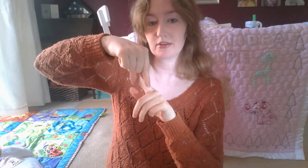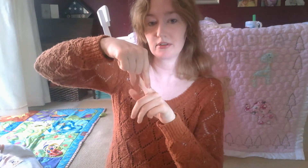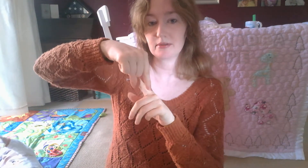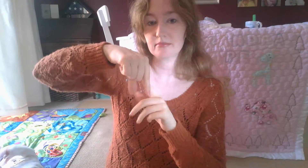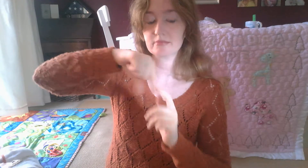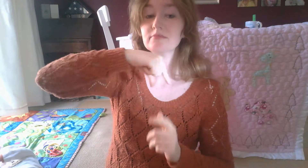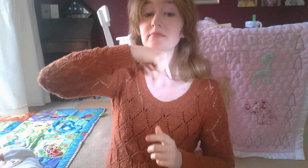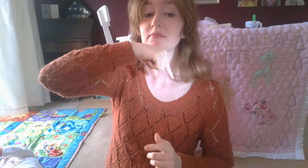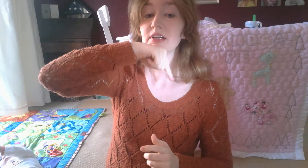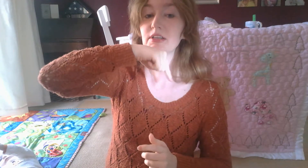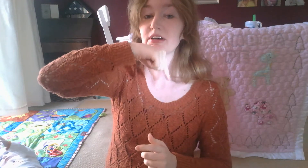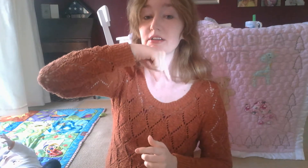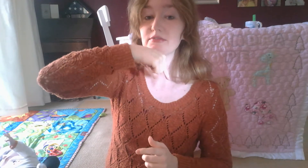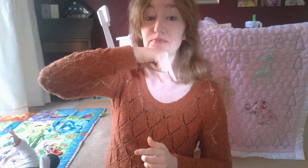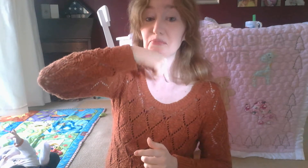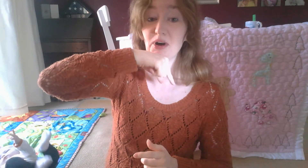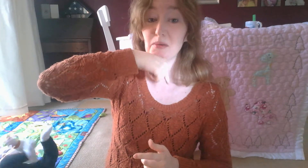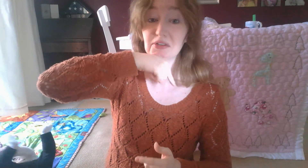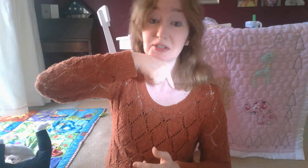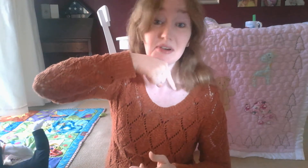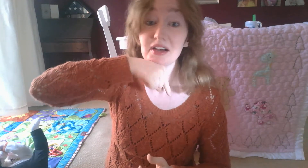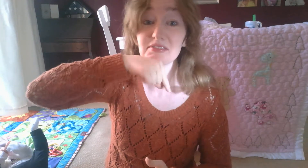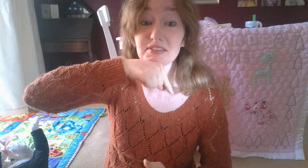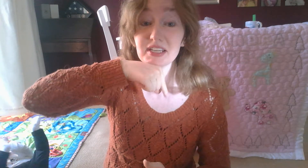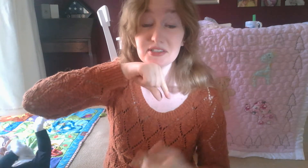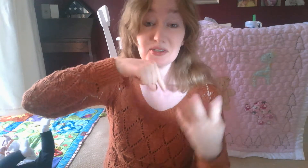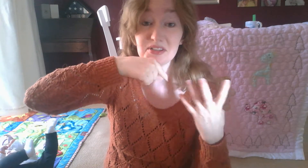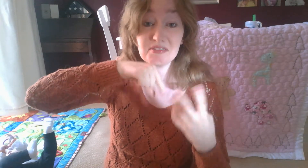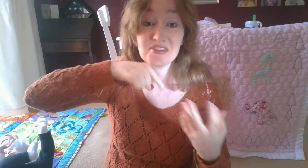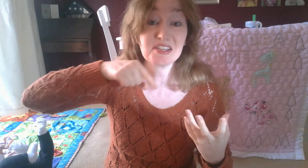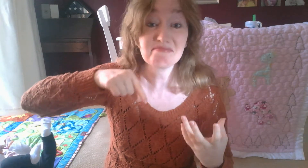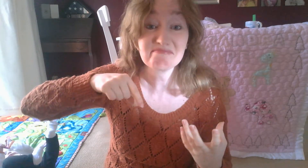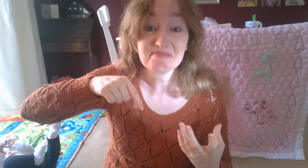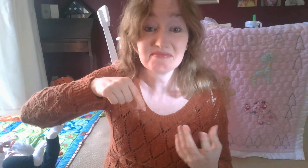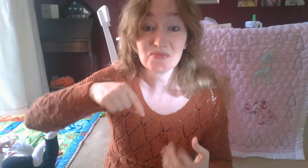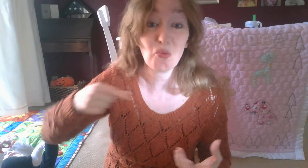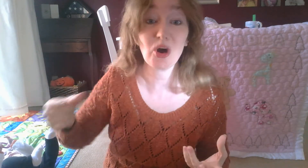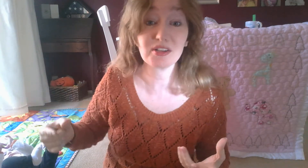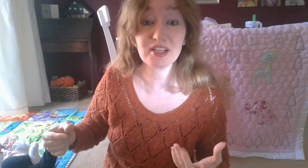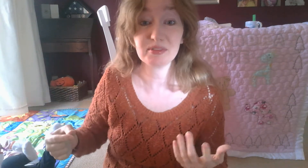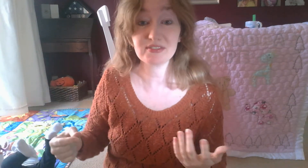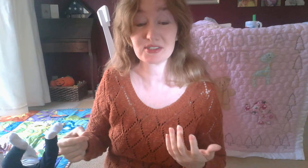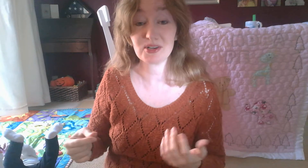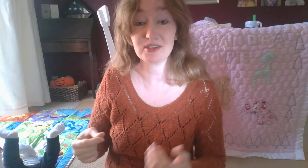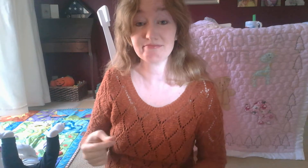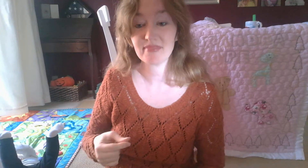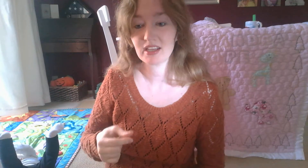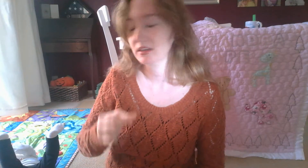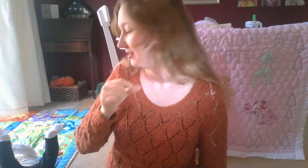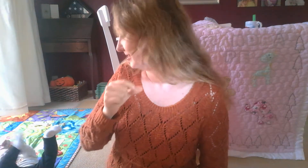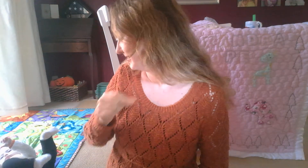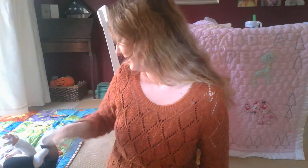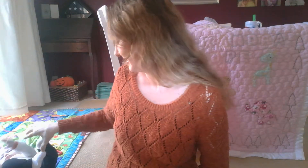your thumb, and you kind of wobble it around like a turkey thing. Waddle, I believe it's called.